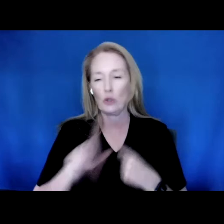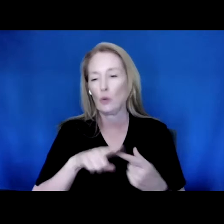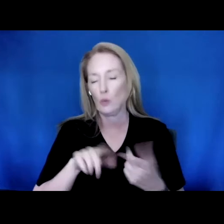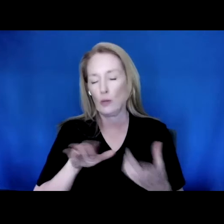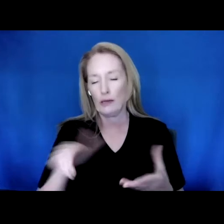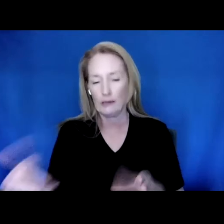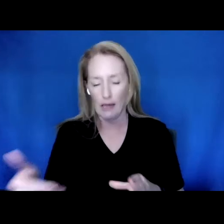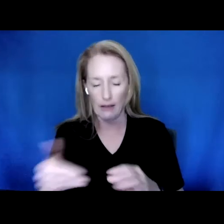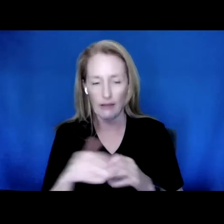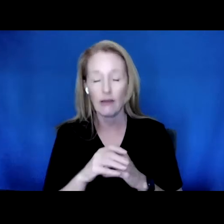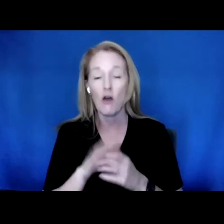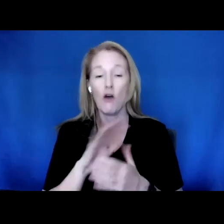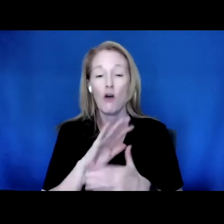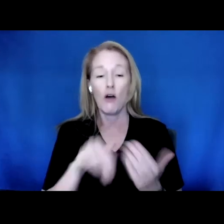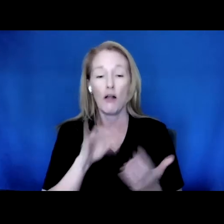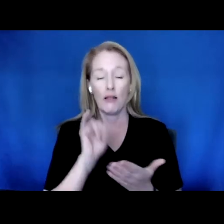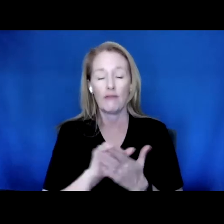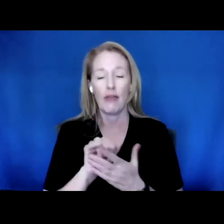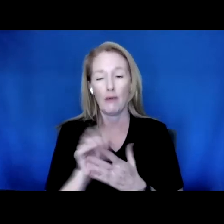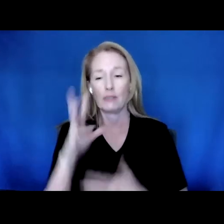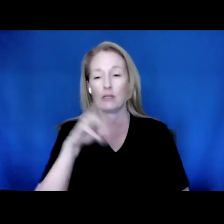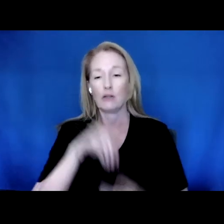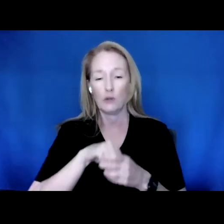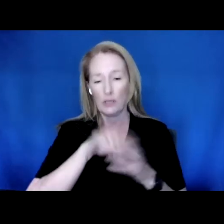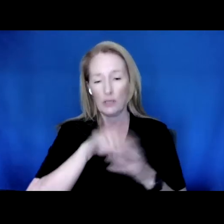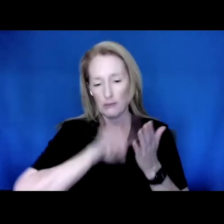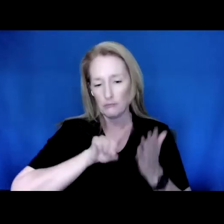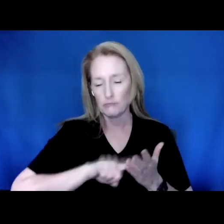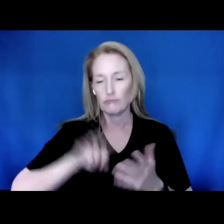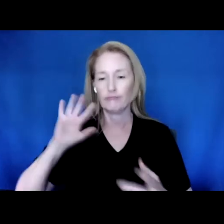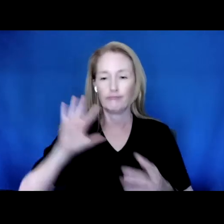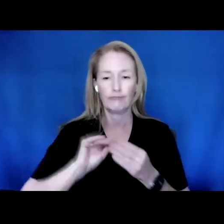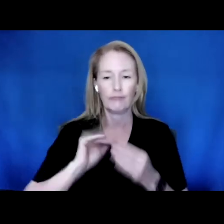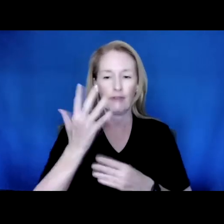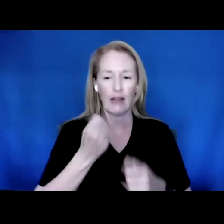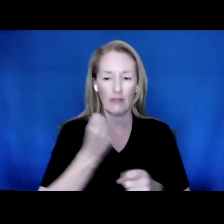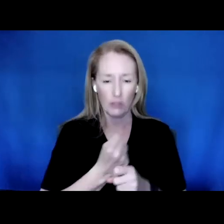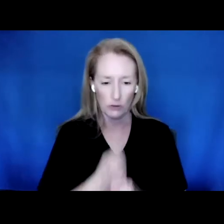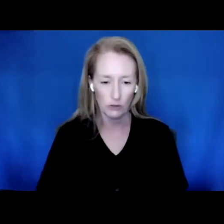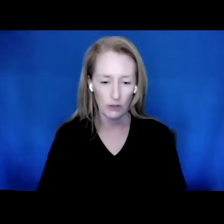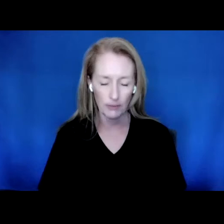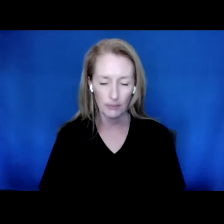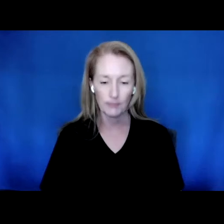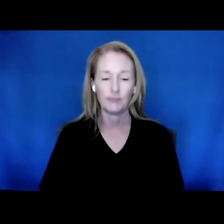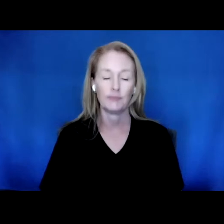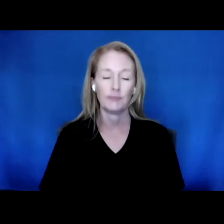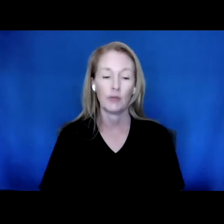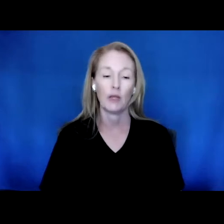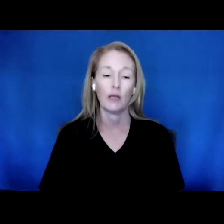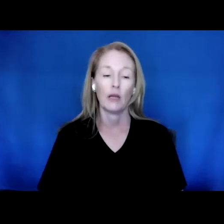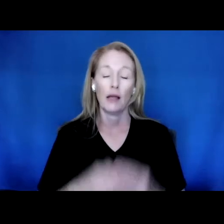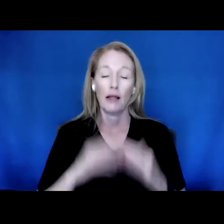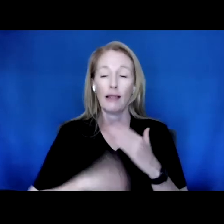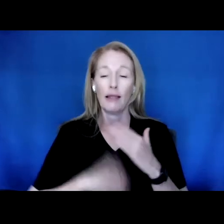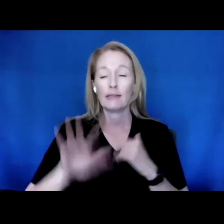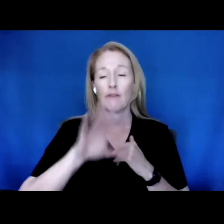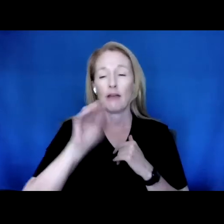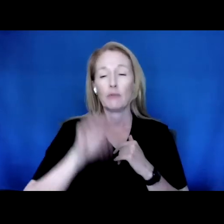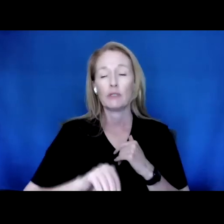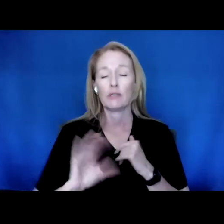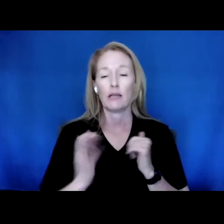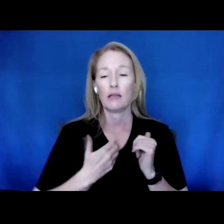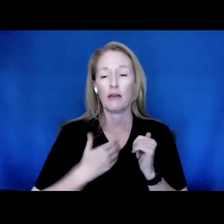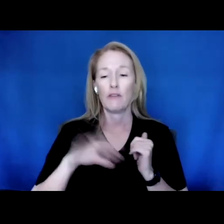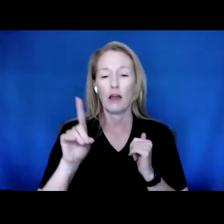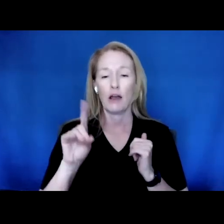this analysis over this 5-year period of time. And less than 5% of our data for any of the factors we looked